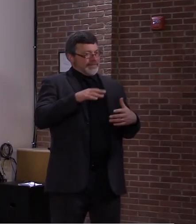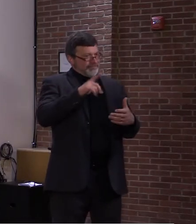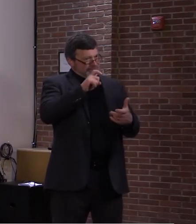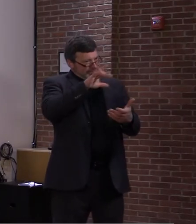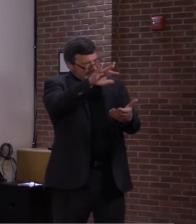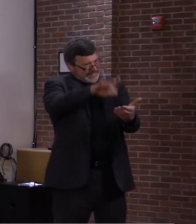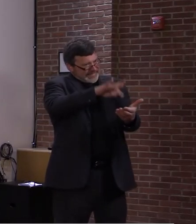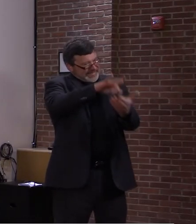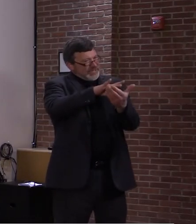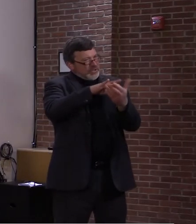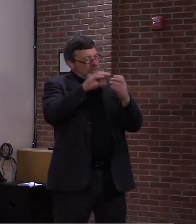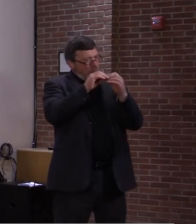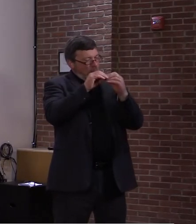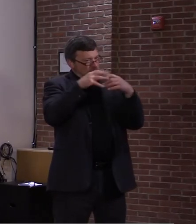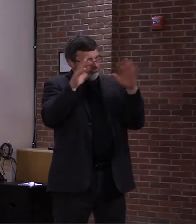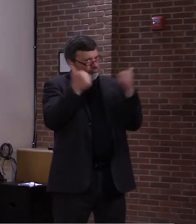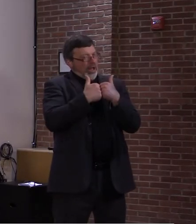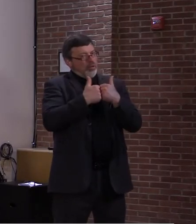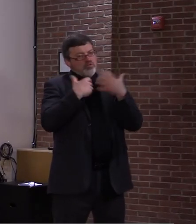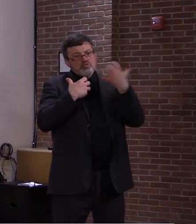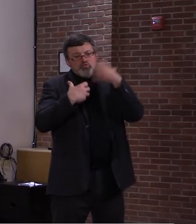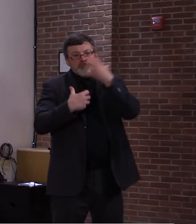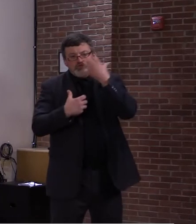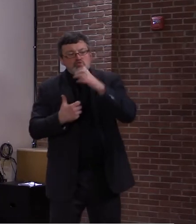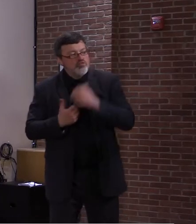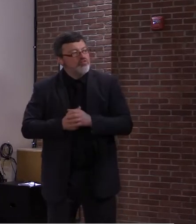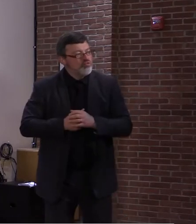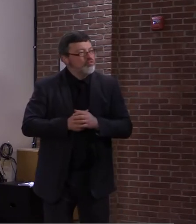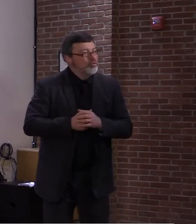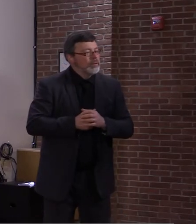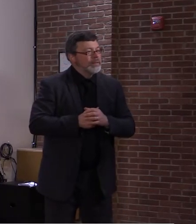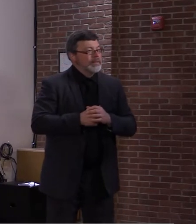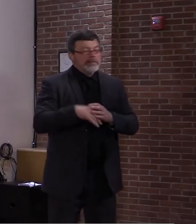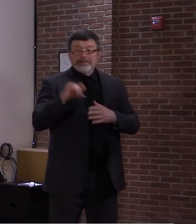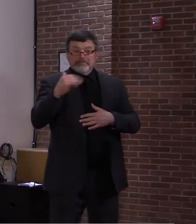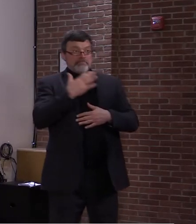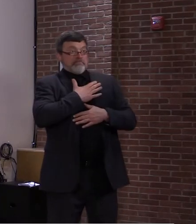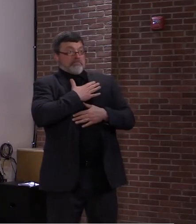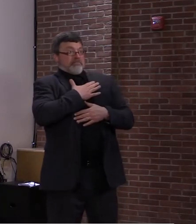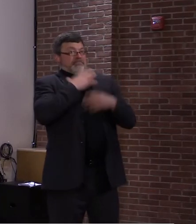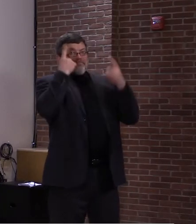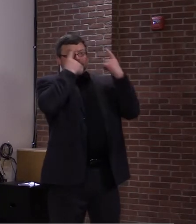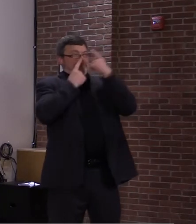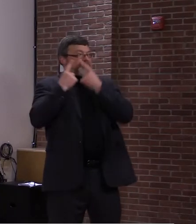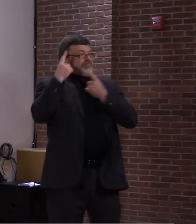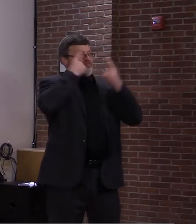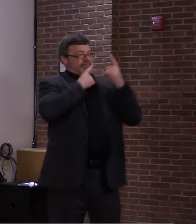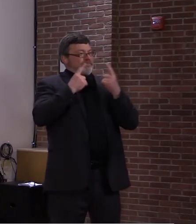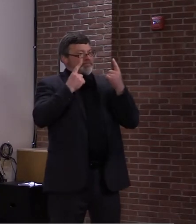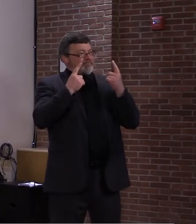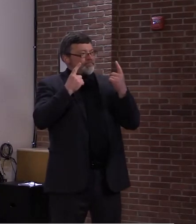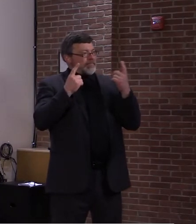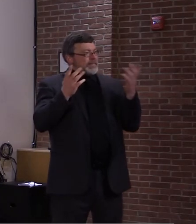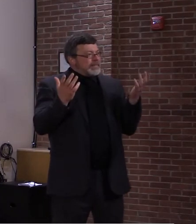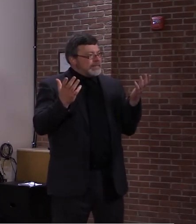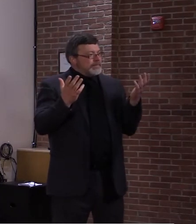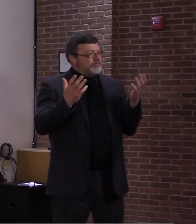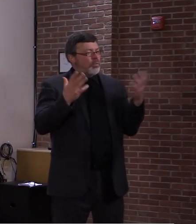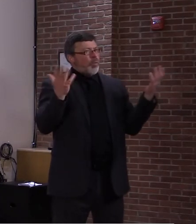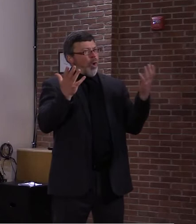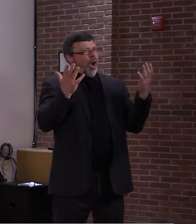party, have to contemplate what it is that would be best for the